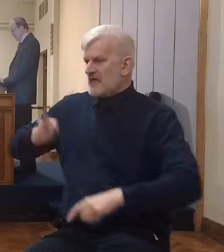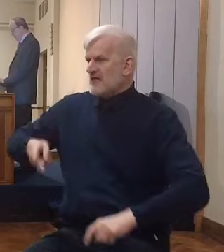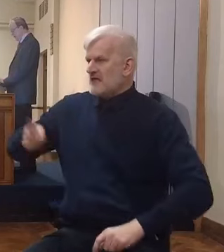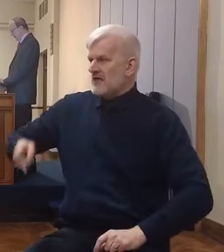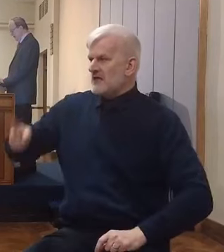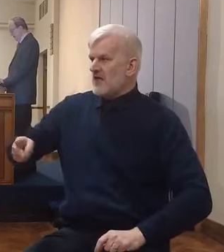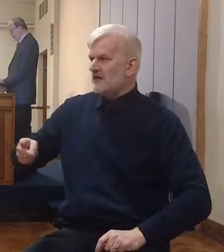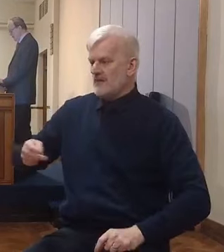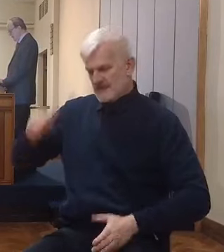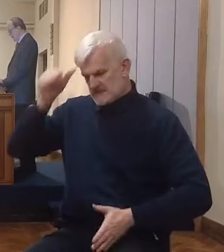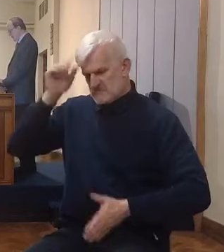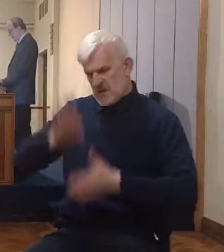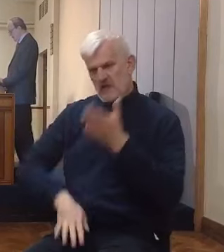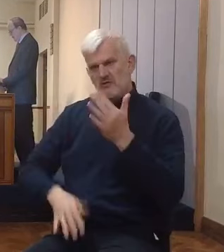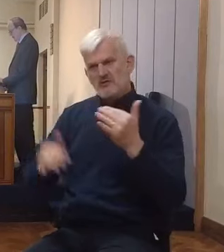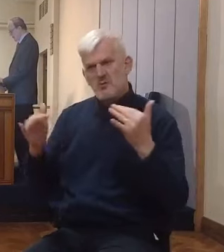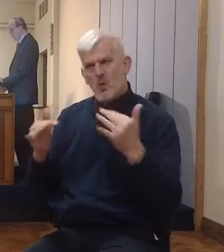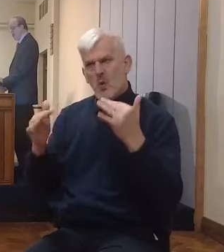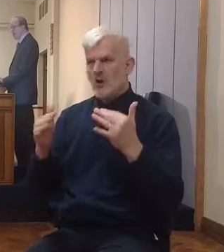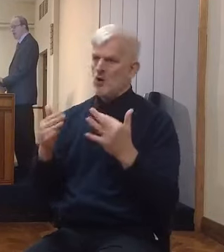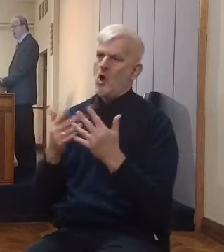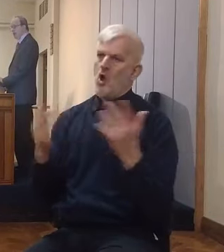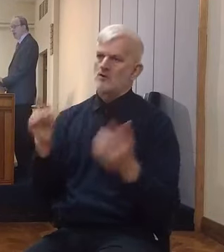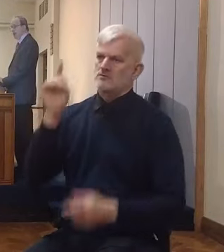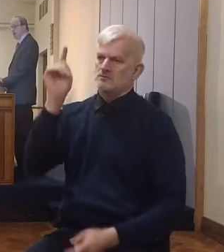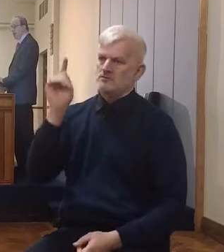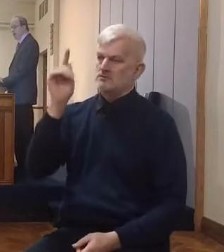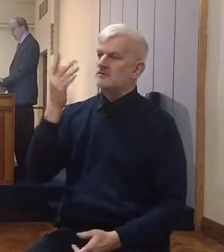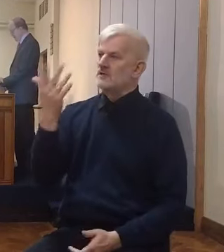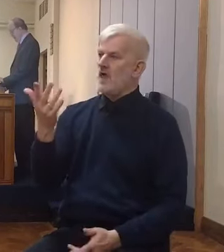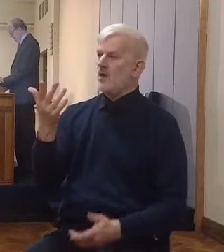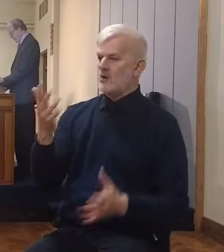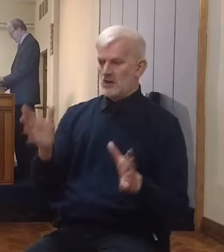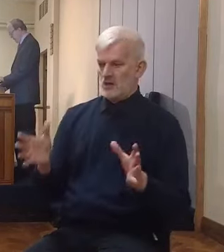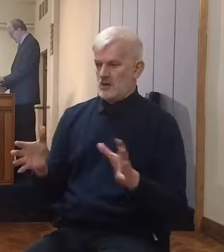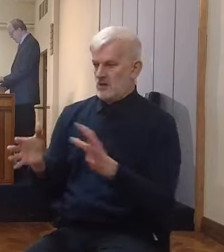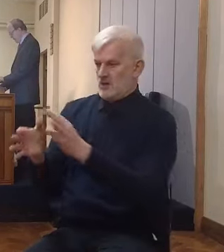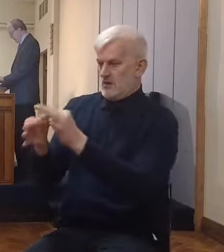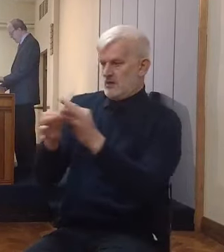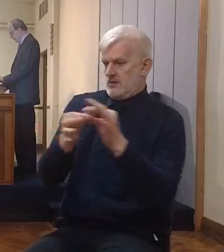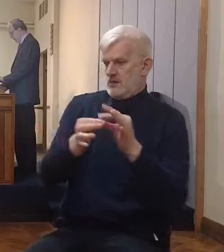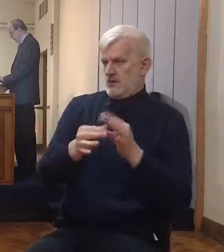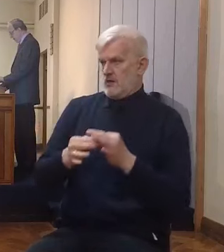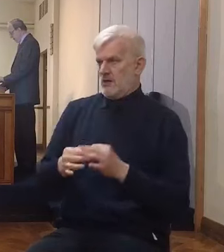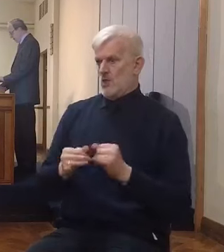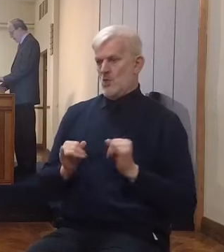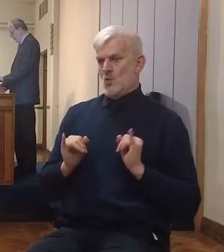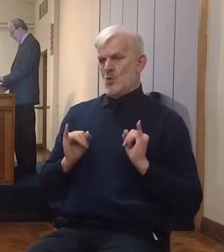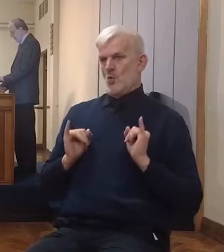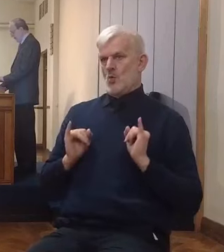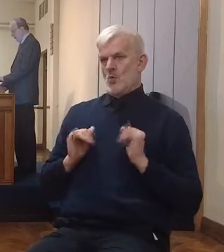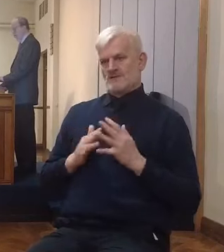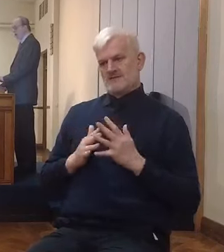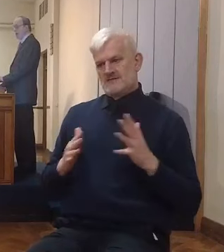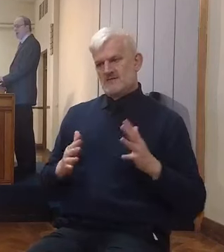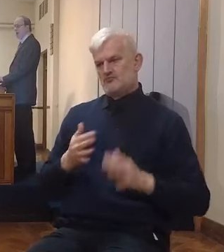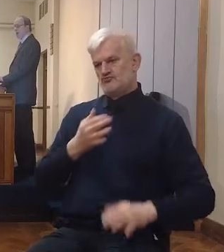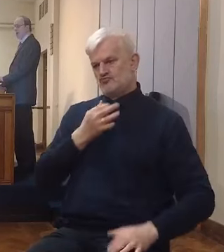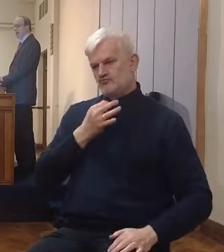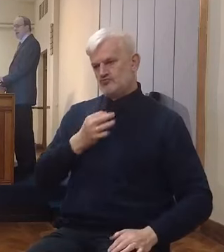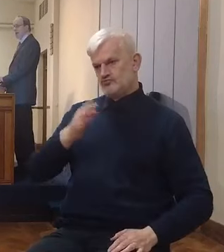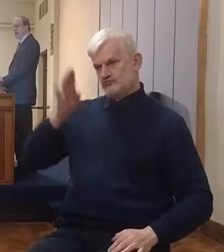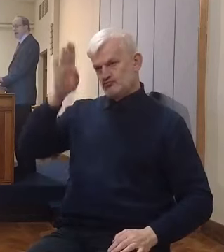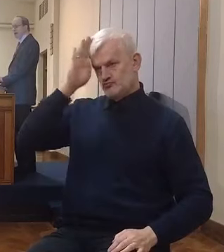now, when they get together in a confederacy, they're particularly dangerous. So these were